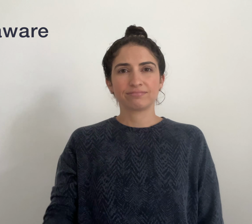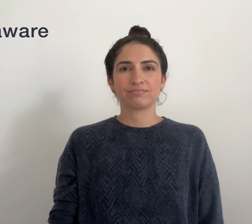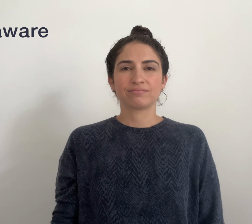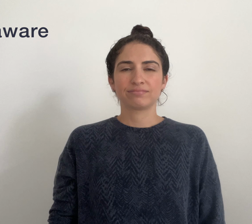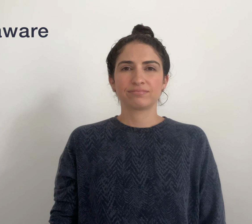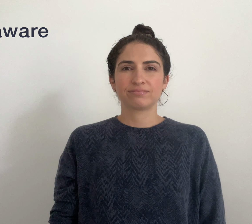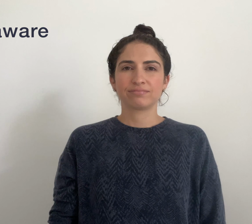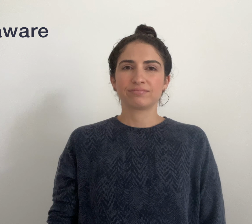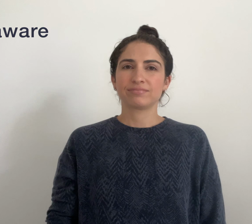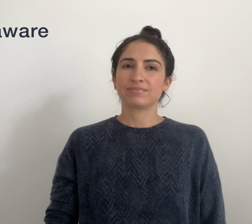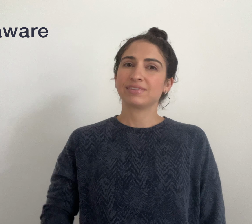Delaware,